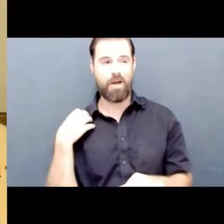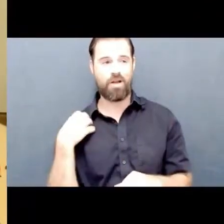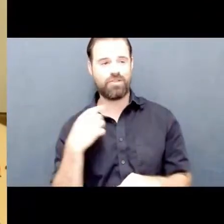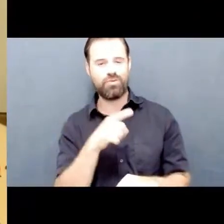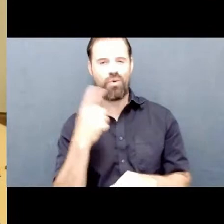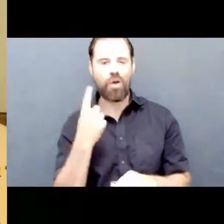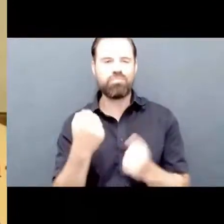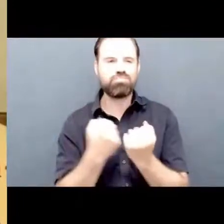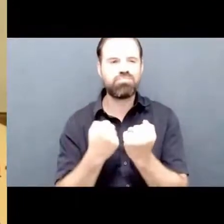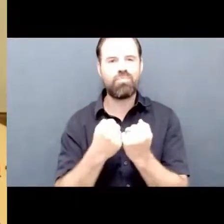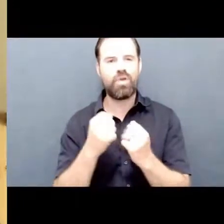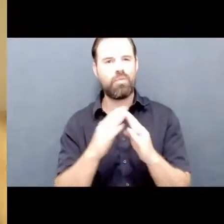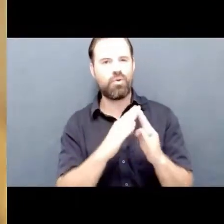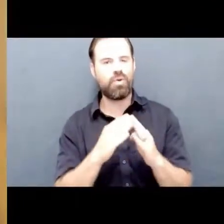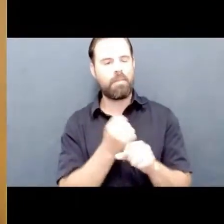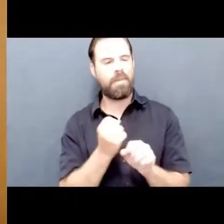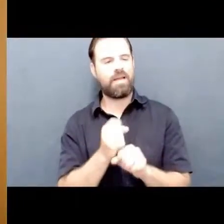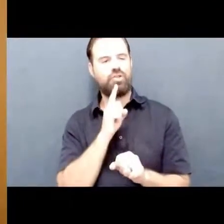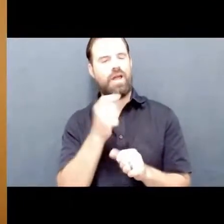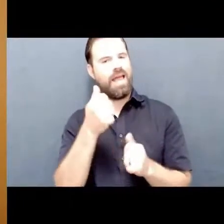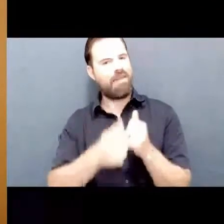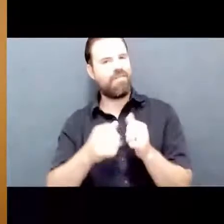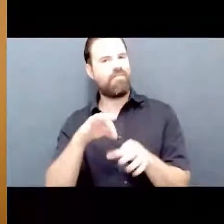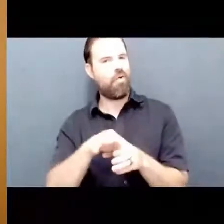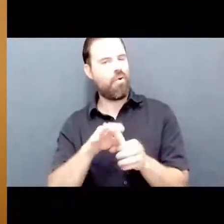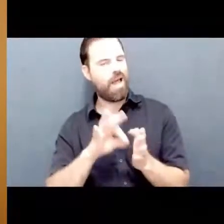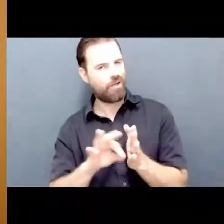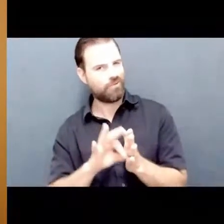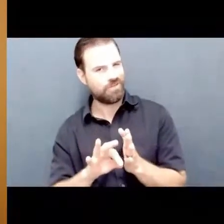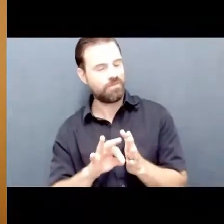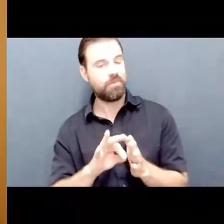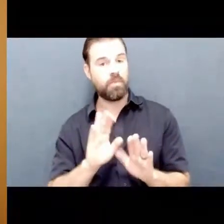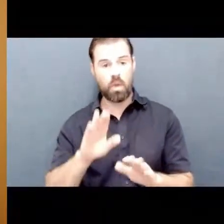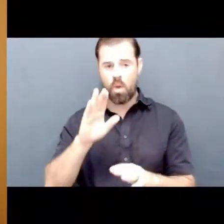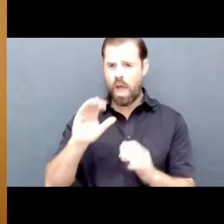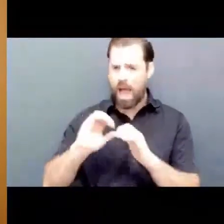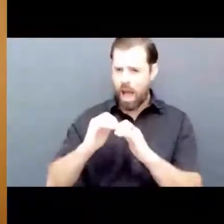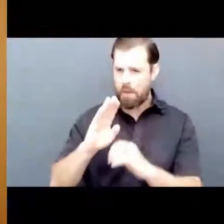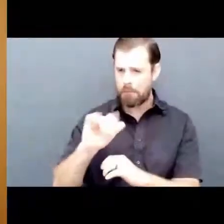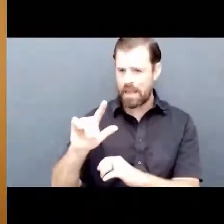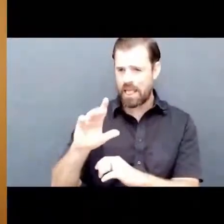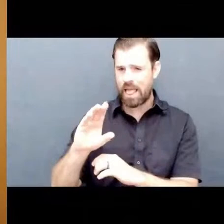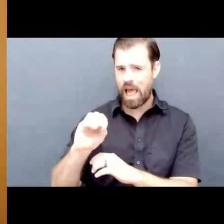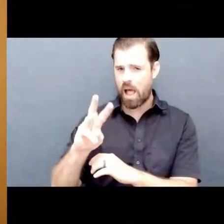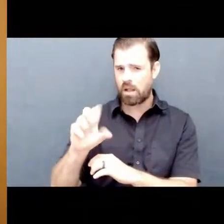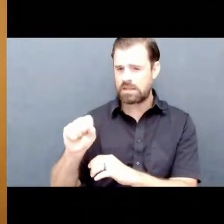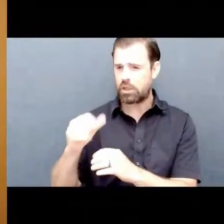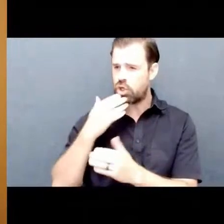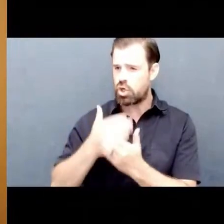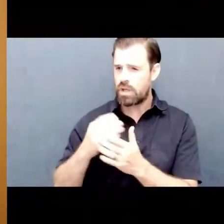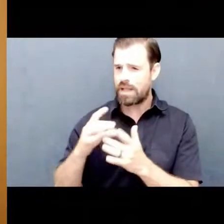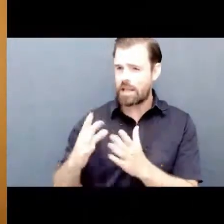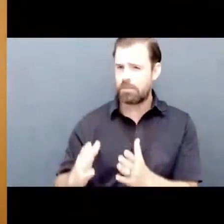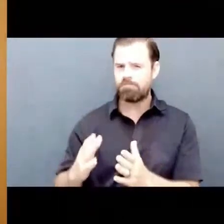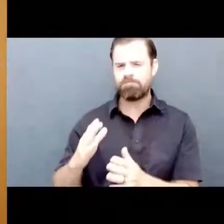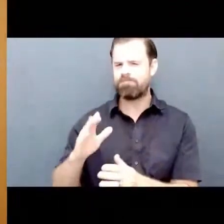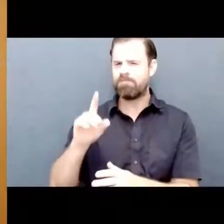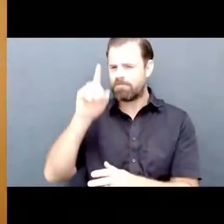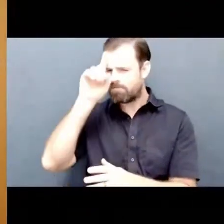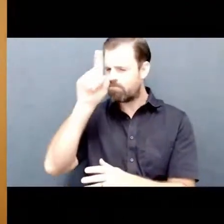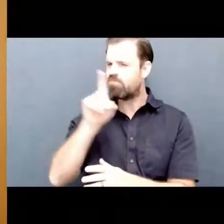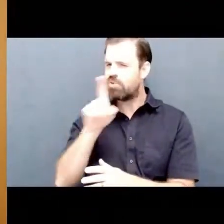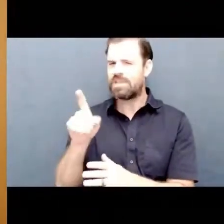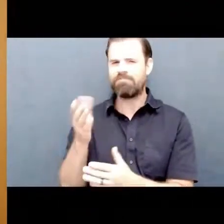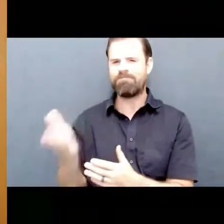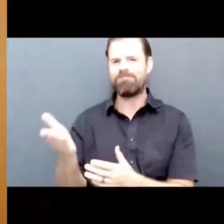sure that every vote counts. What are some things that make Bill Cowles a good leader? I think it's his integrity. I